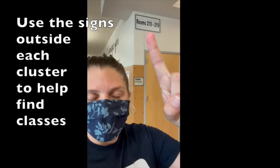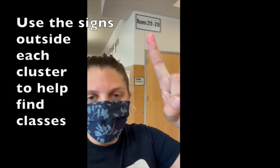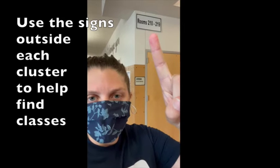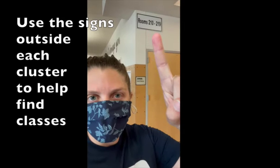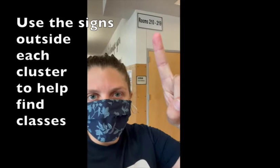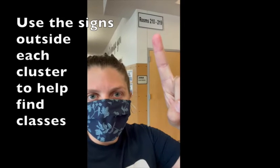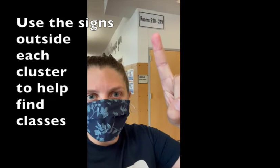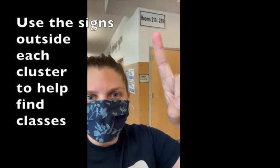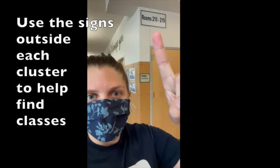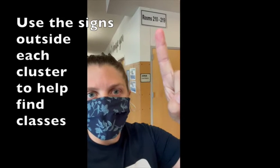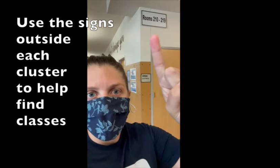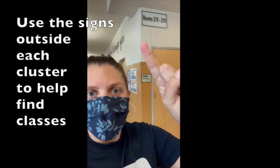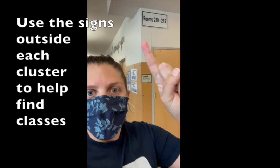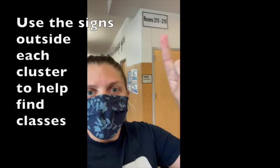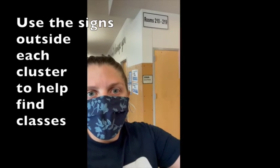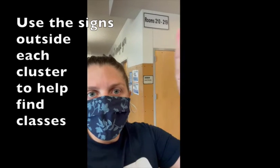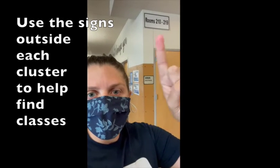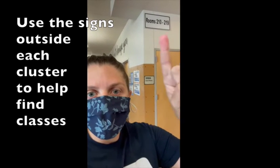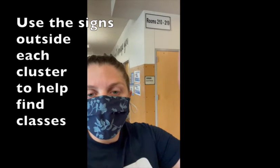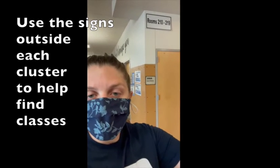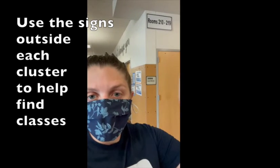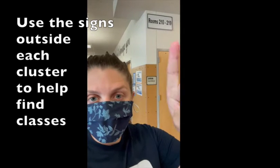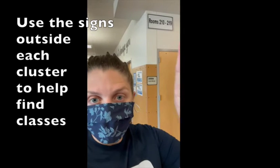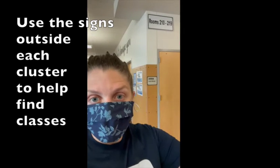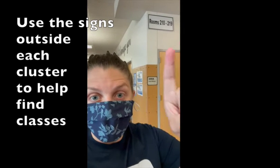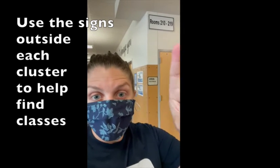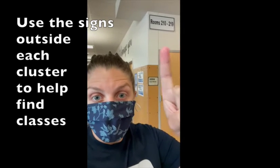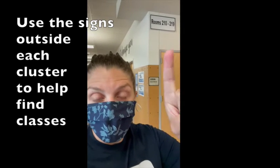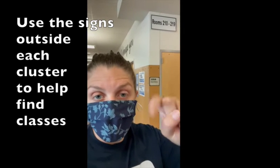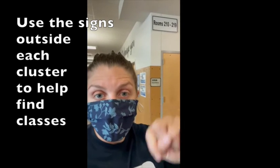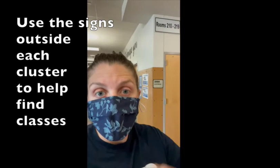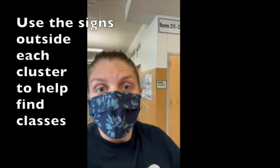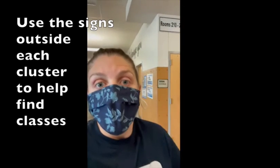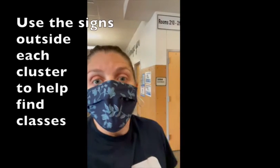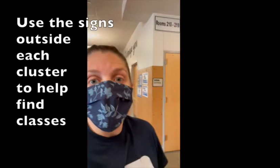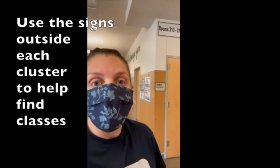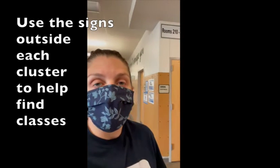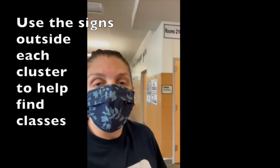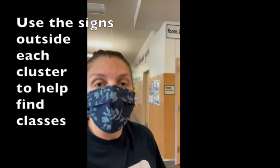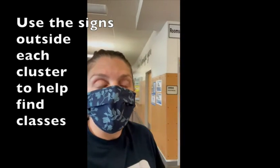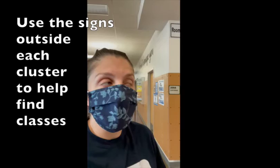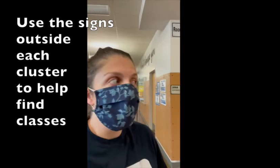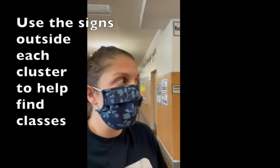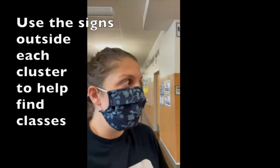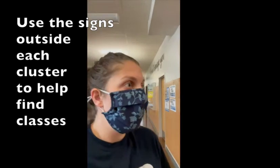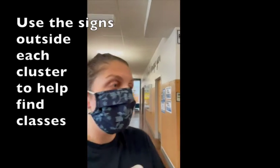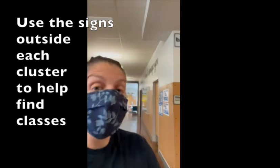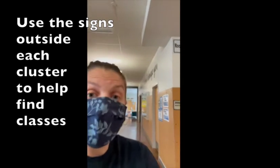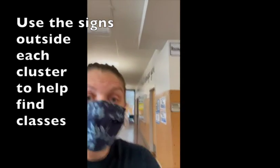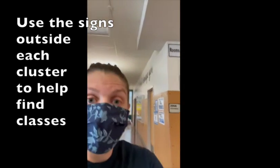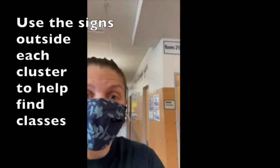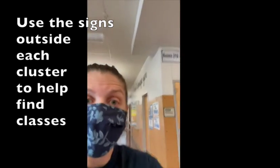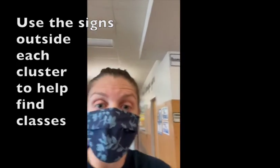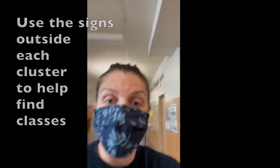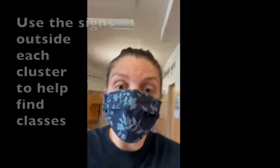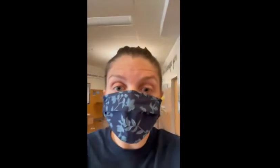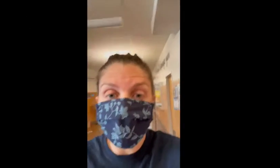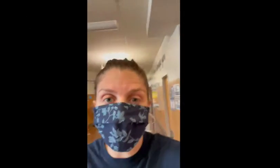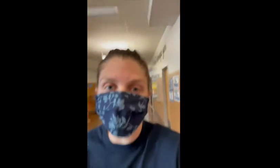the edge of each cluster, what room numbers are down that way. So if you are looking for your class the